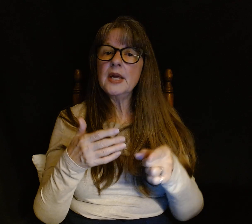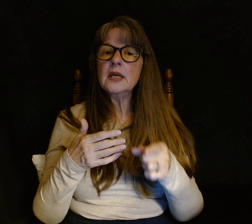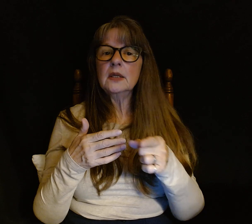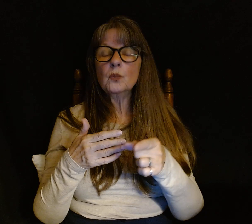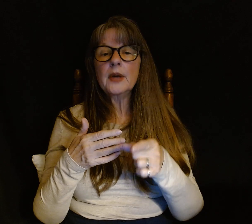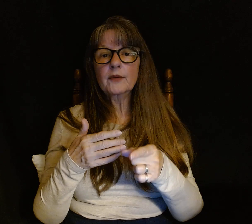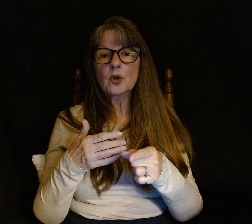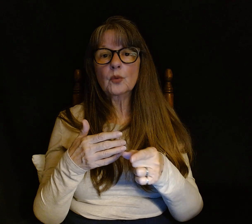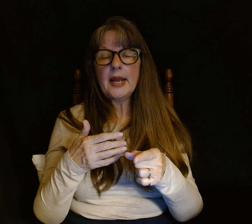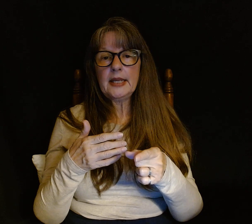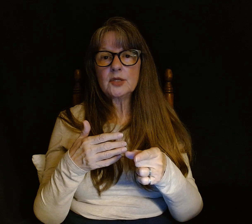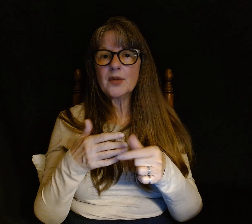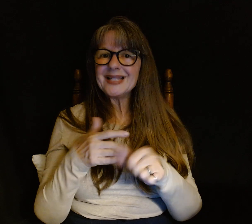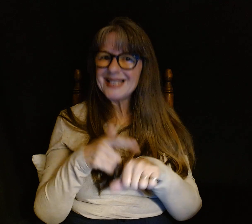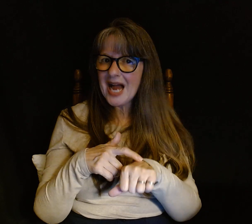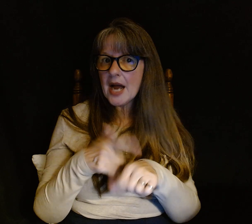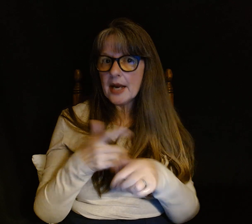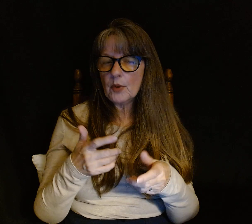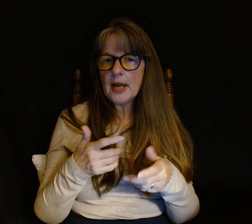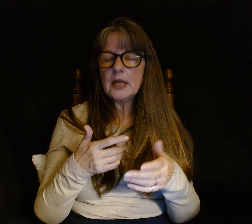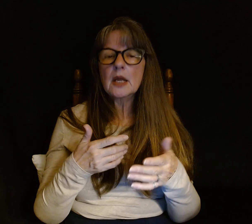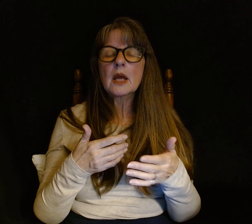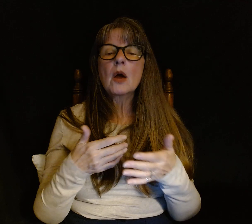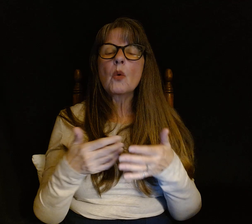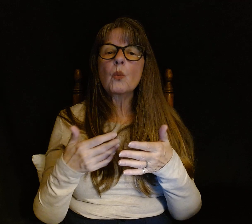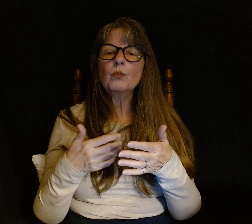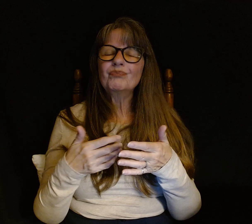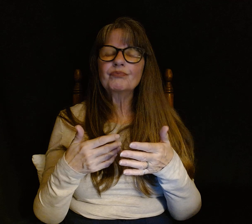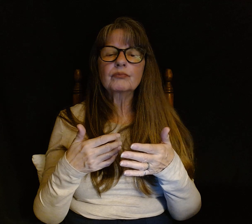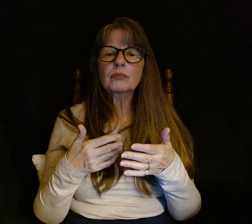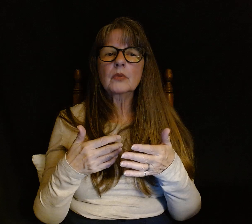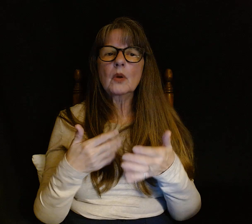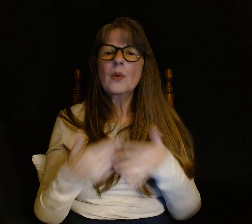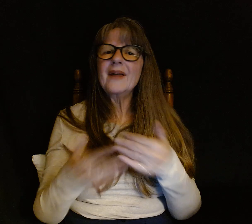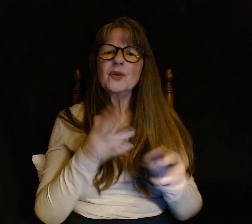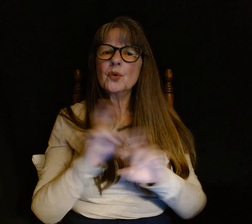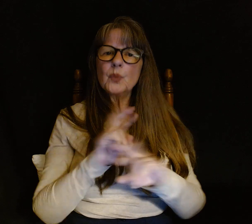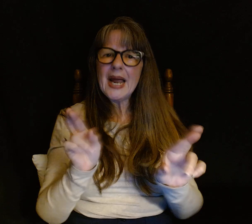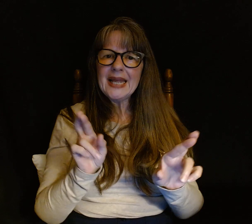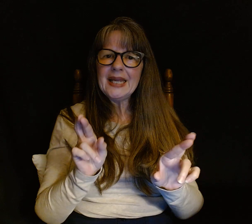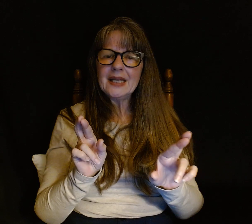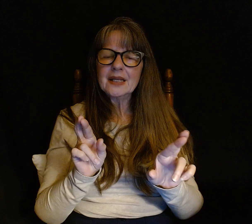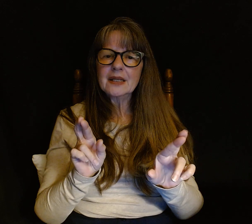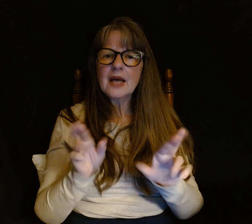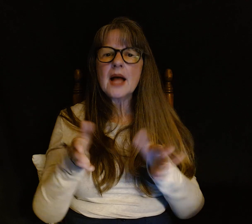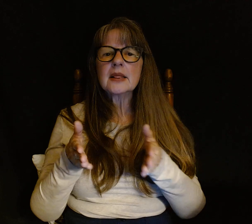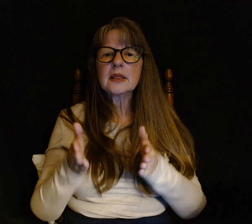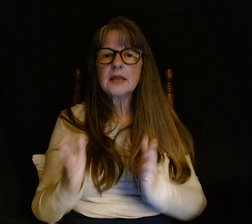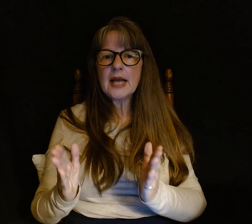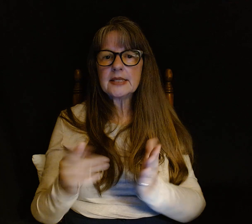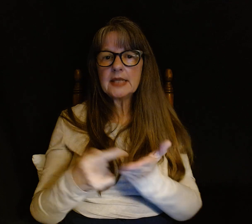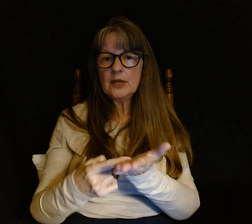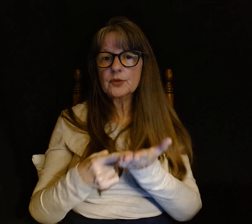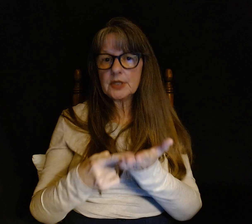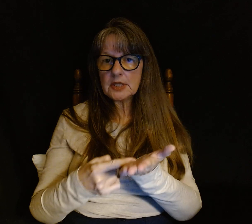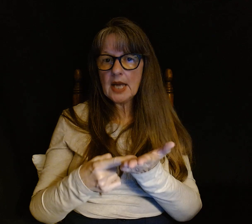Then, whenever you're ready, so that's time, right? Whenever you're ready, let's either